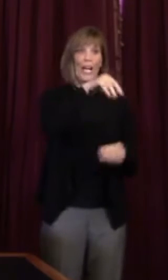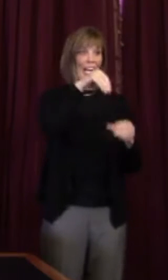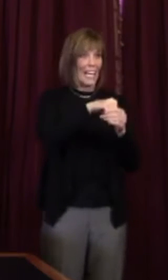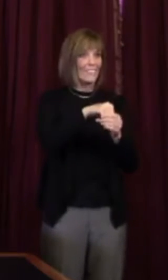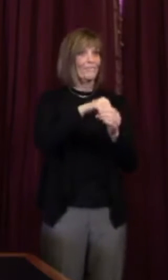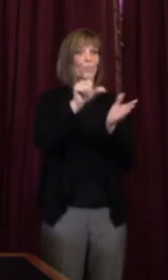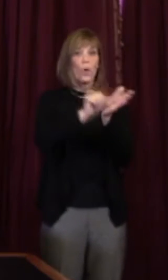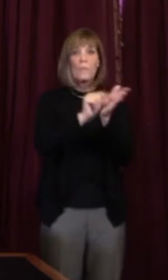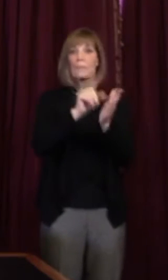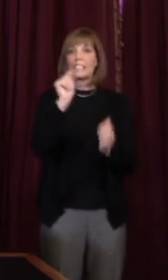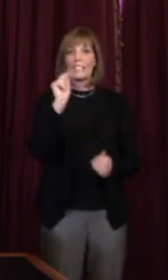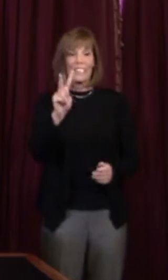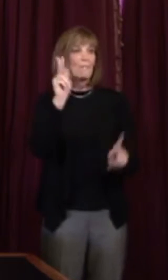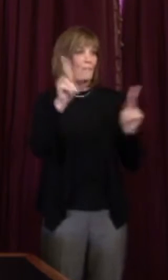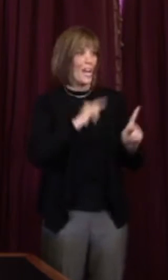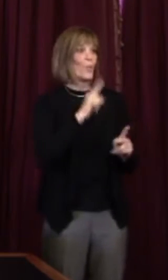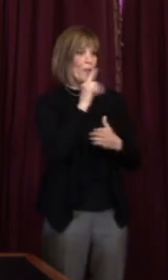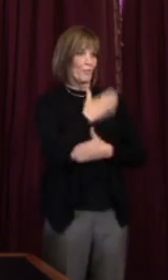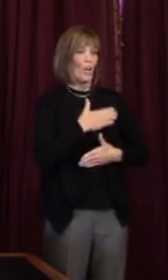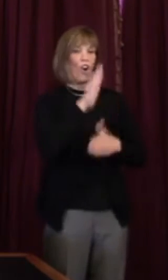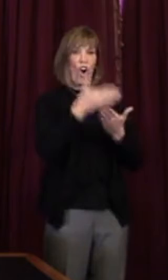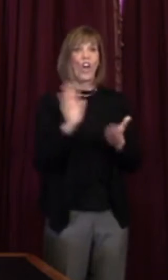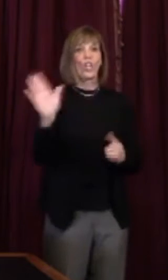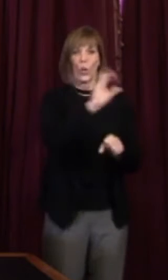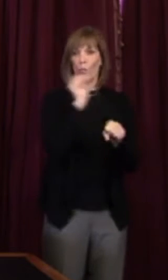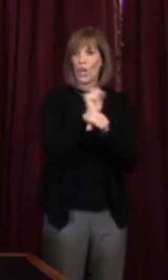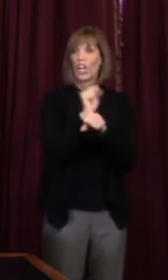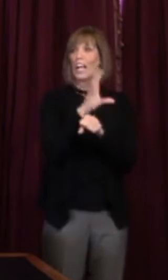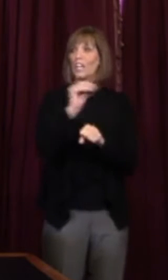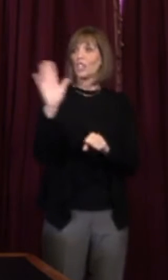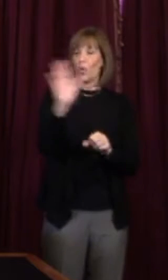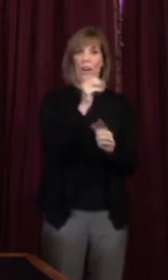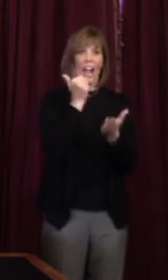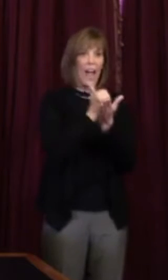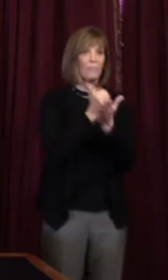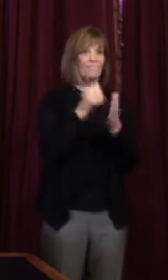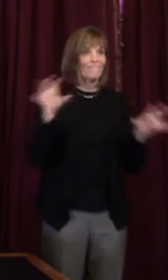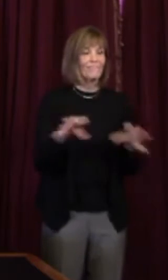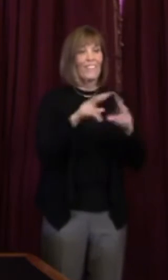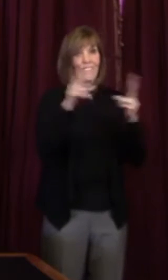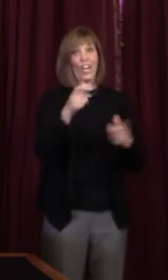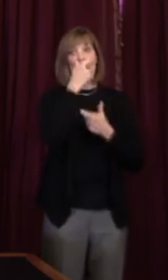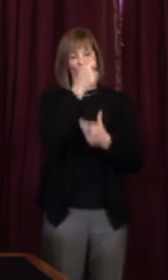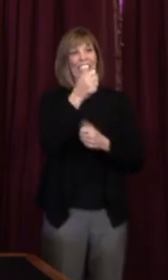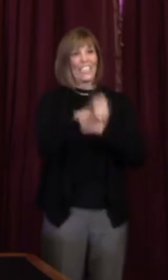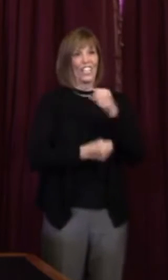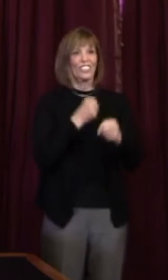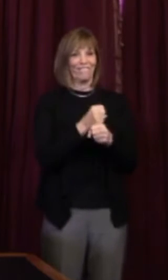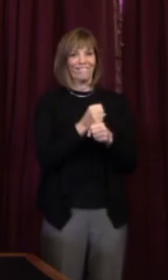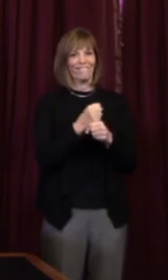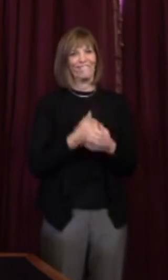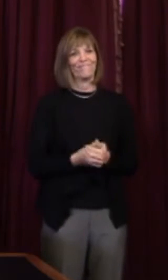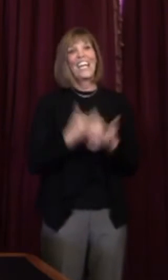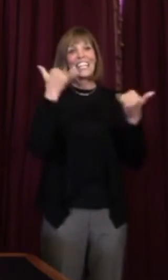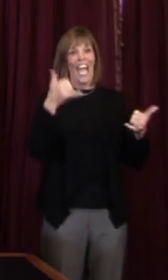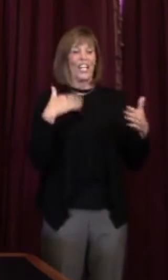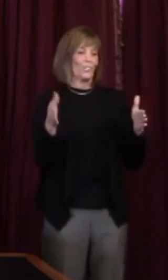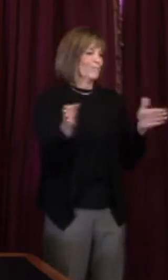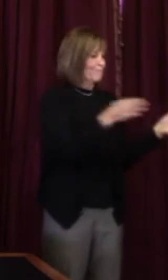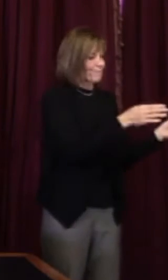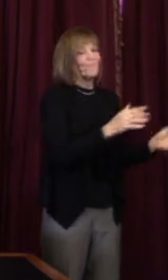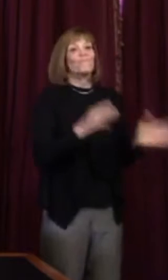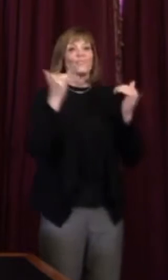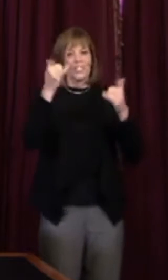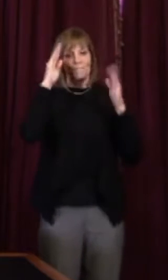press corps. I appreciate all that you've done, as this has been an extremely interesting year. So now let's move on to